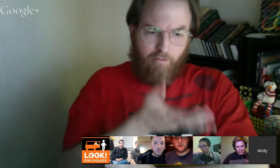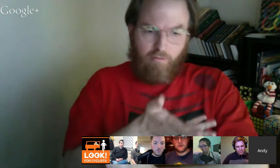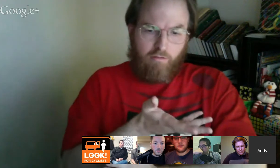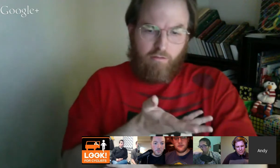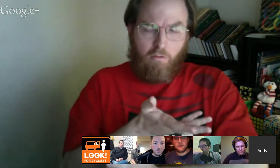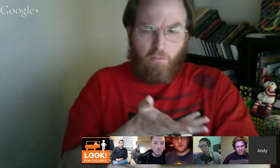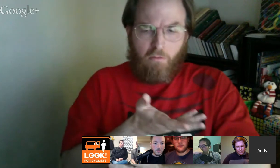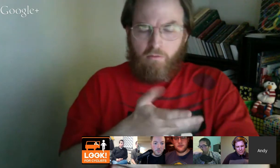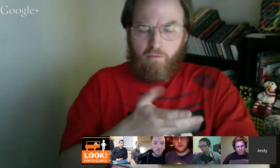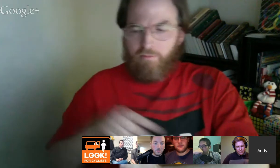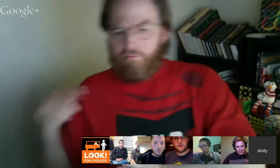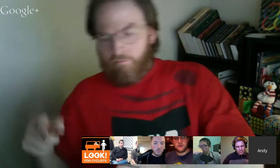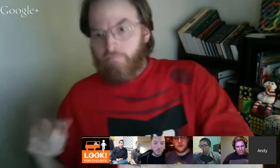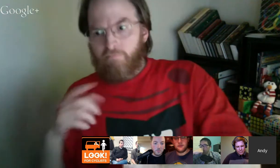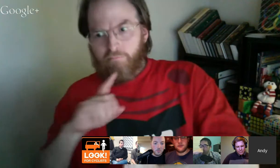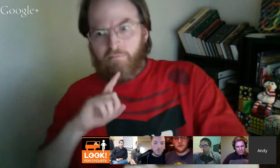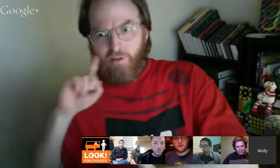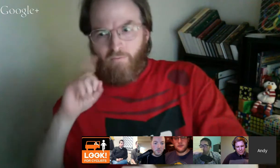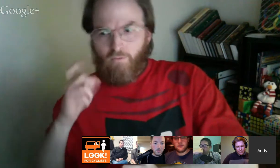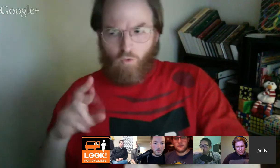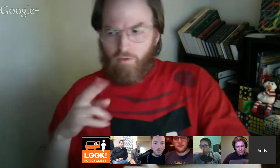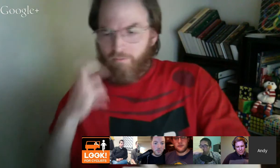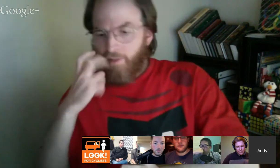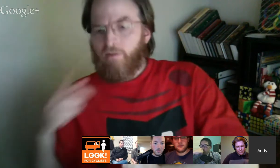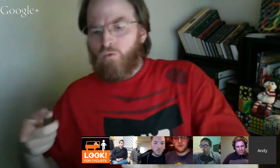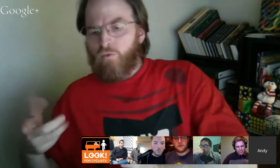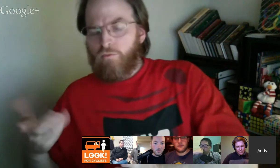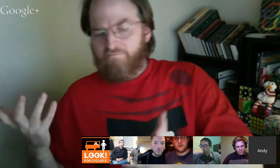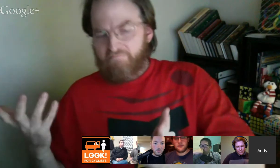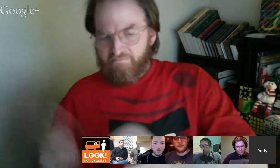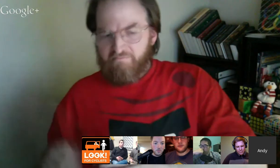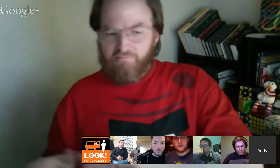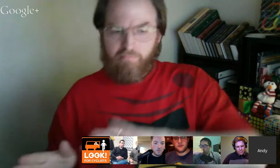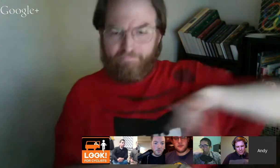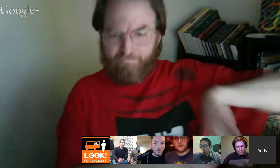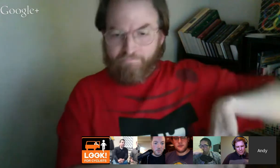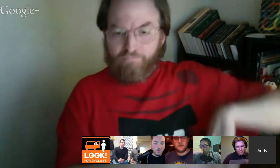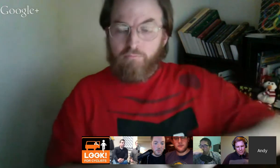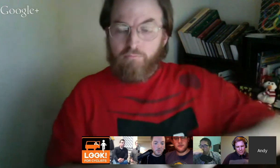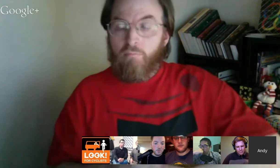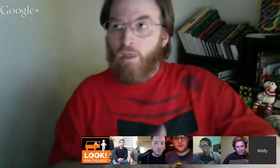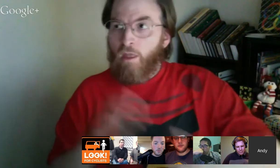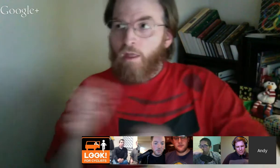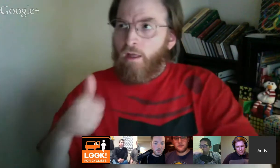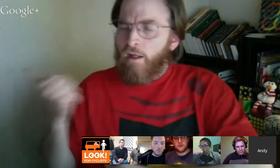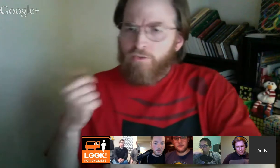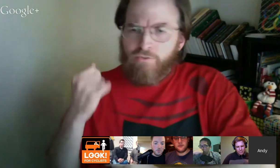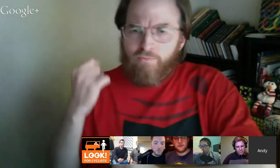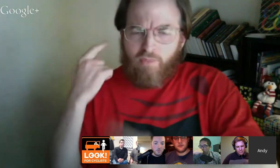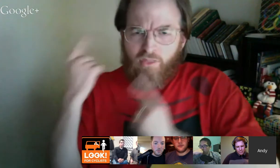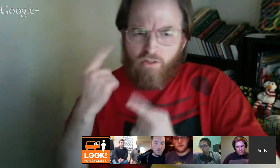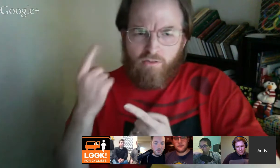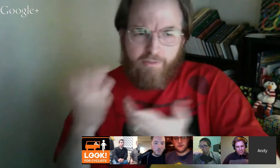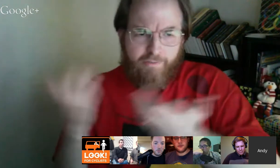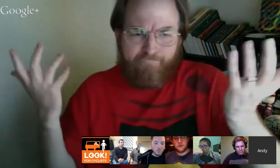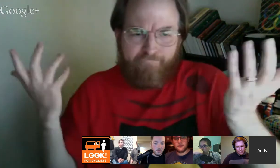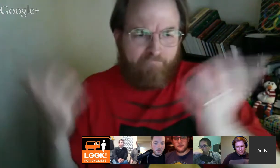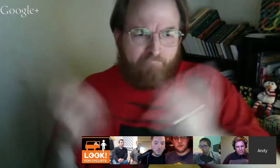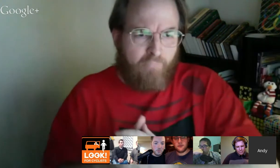Which experience is better? I mean, I'll take it. Someone who's deaf or someone who's blind might have different